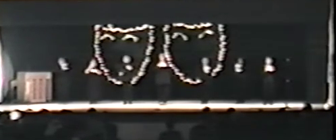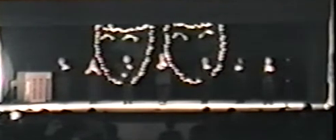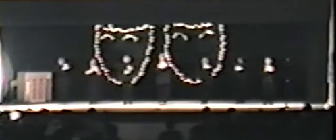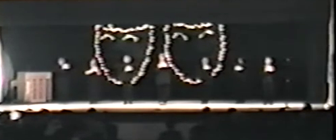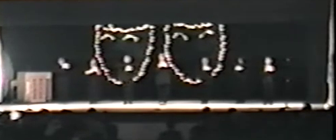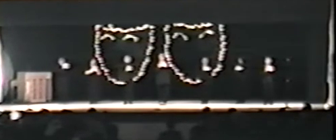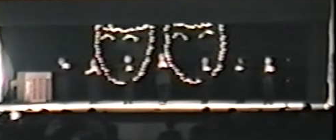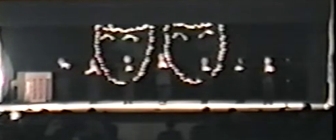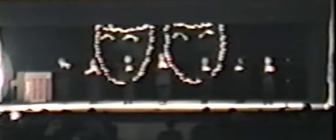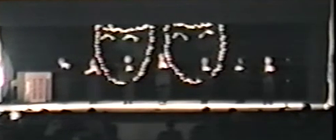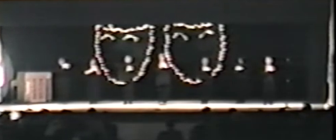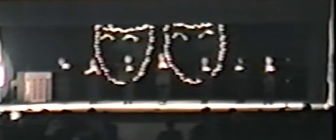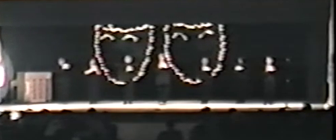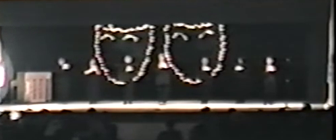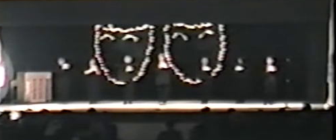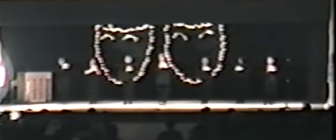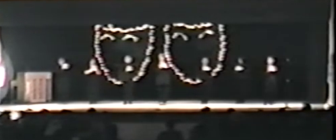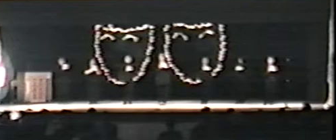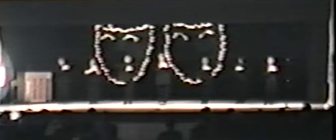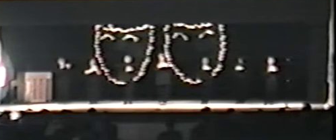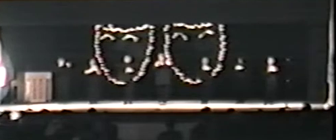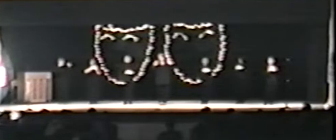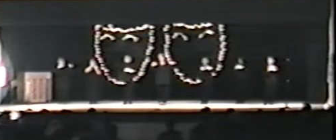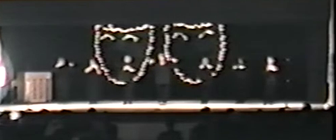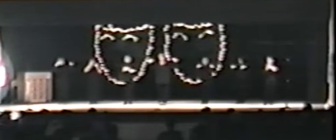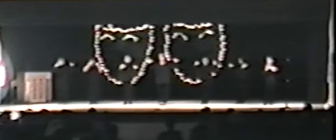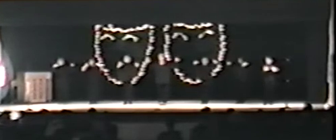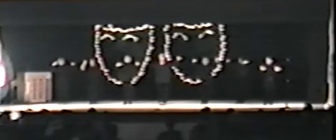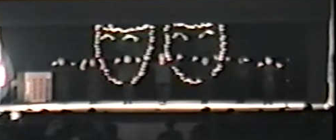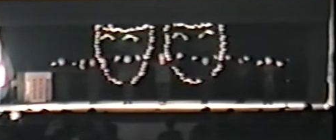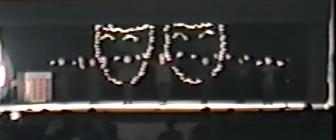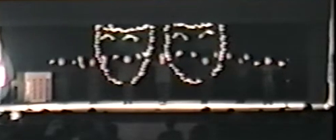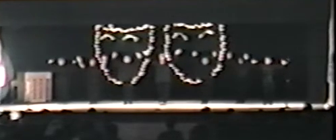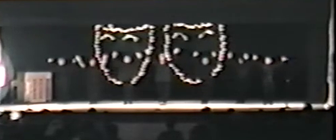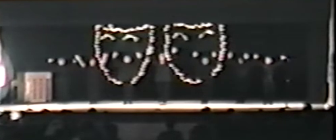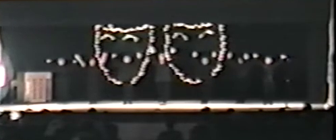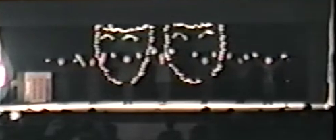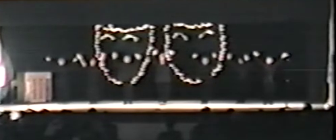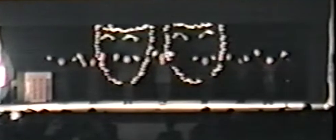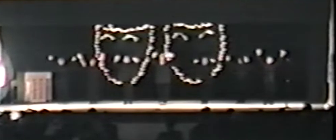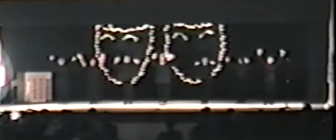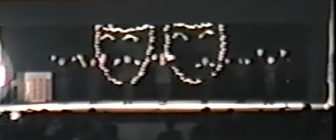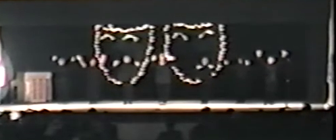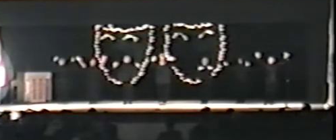all is easy to achieve.